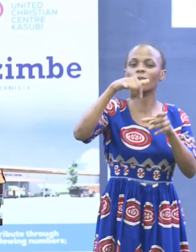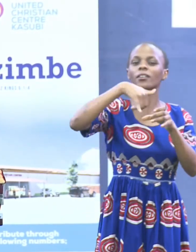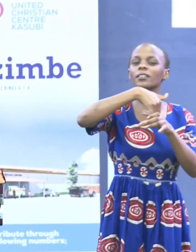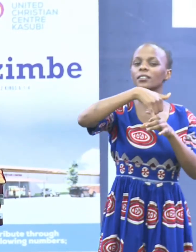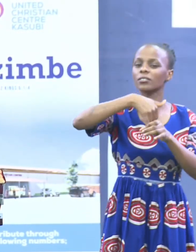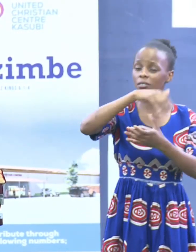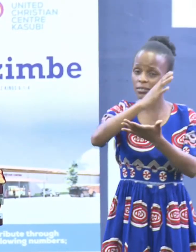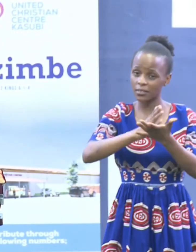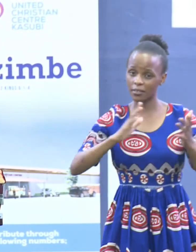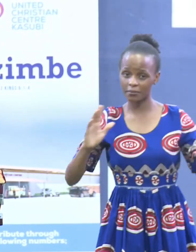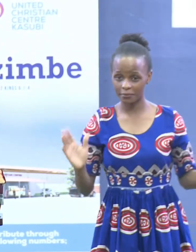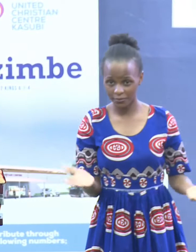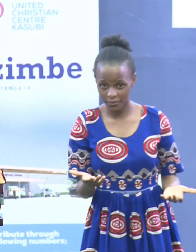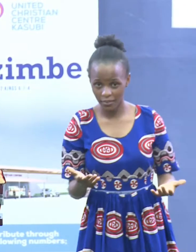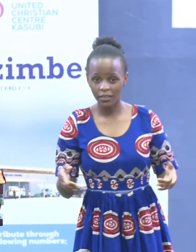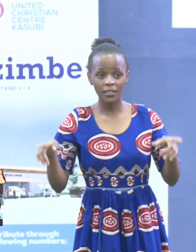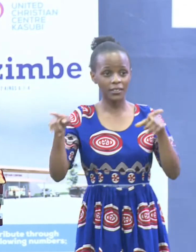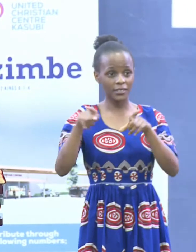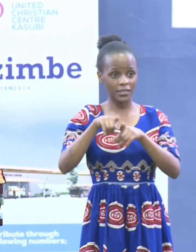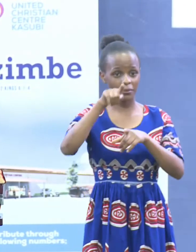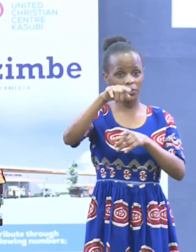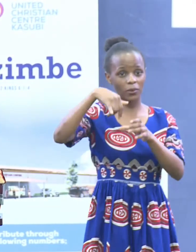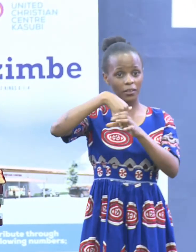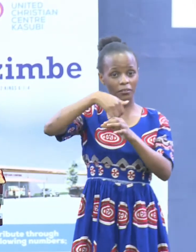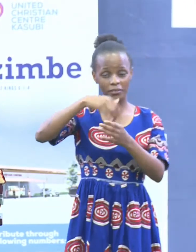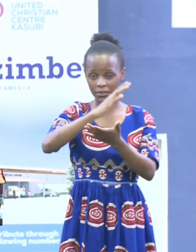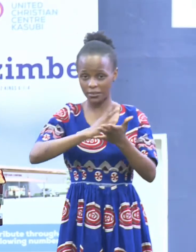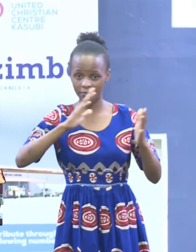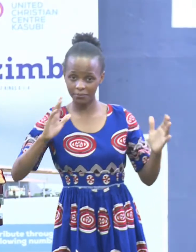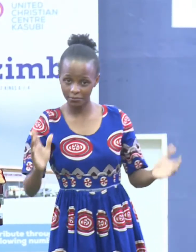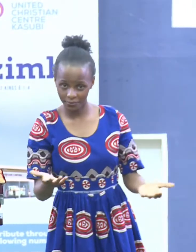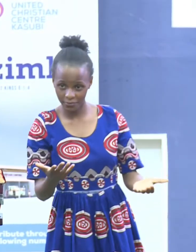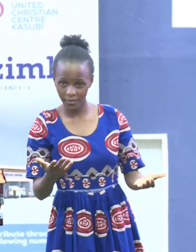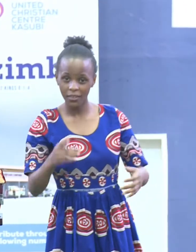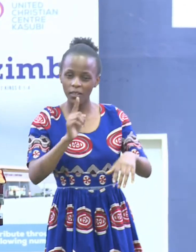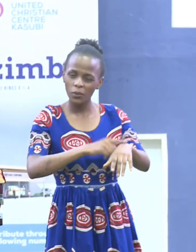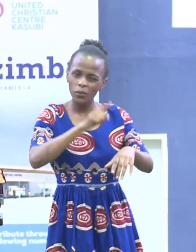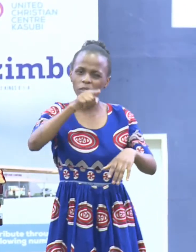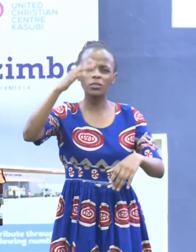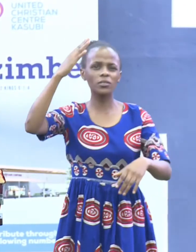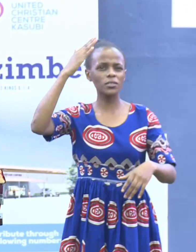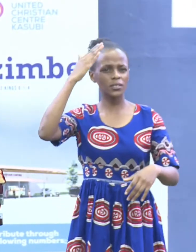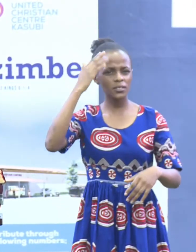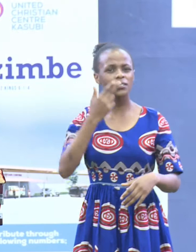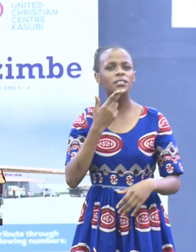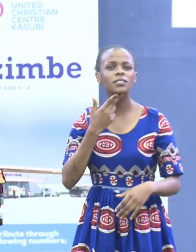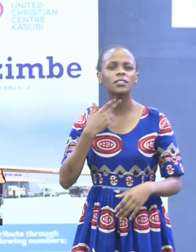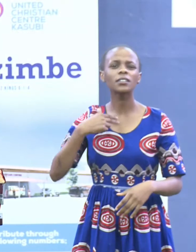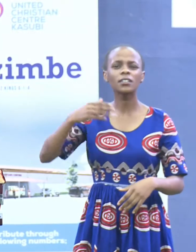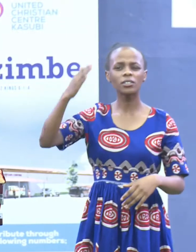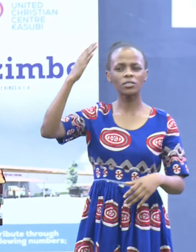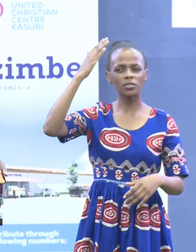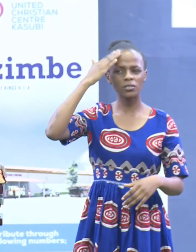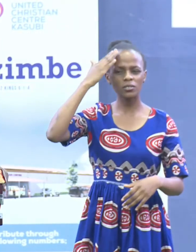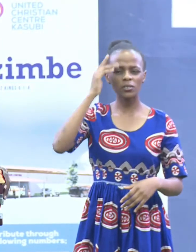is somewhere you're concerned about it. Chiina wechikwatirako. There is somewhere how it touches you. Nga wetago kumanya echama chino